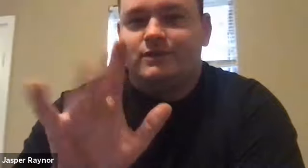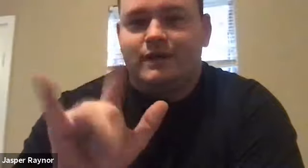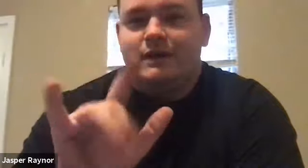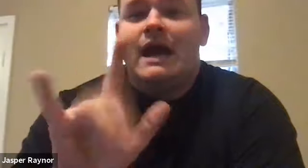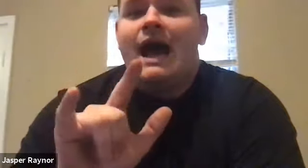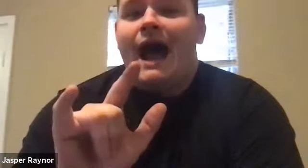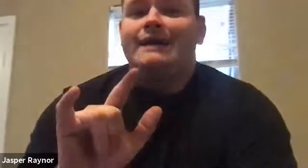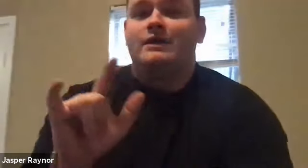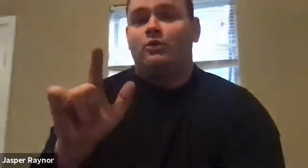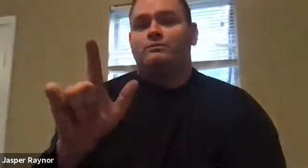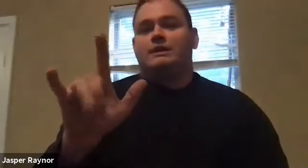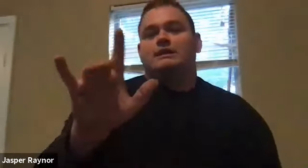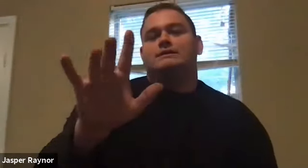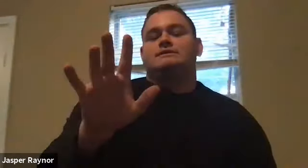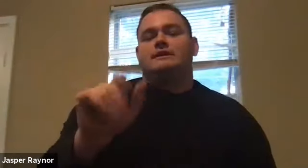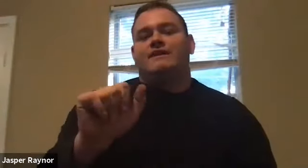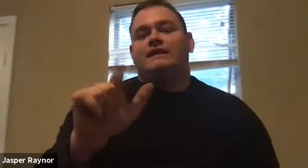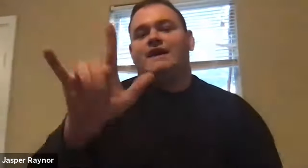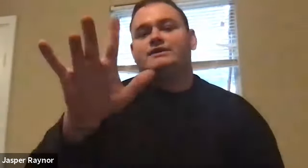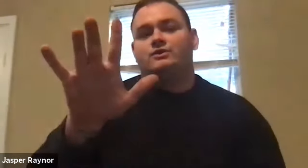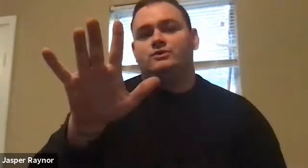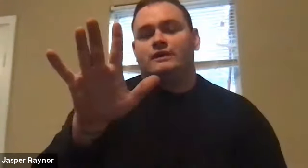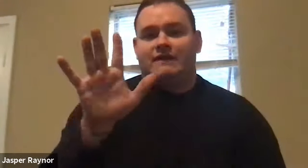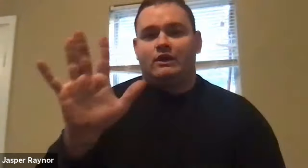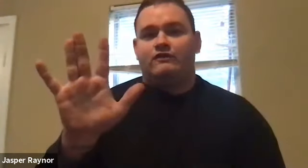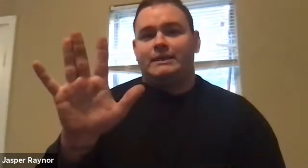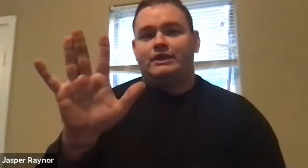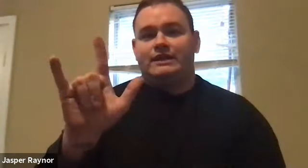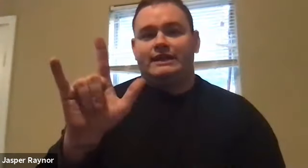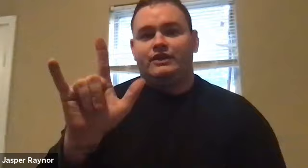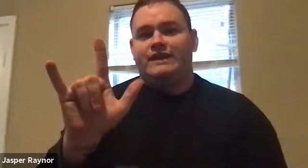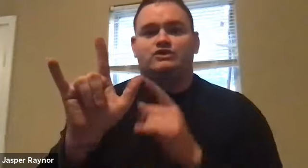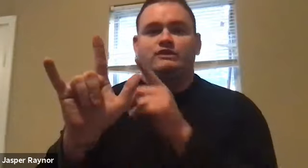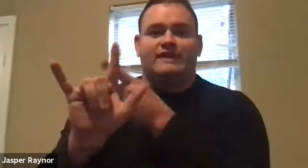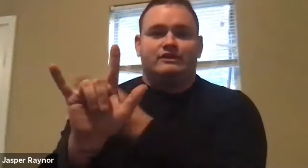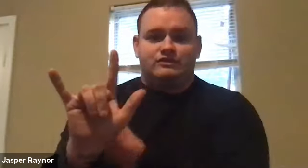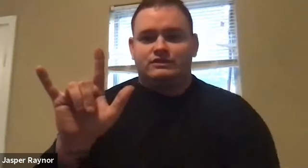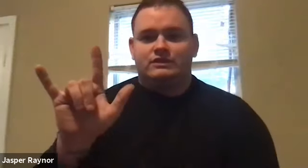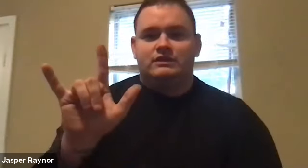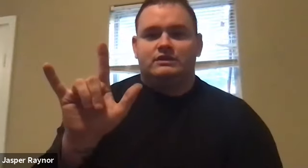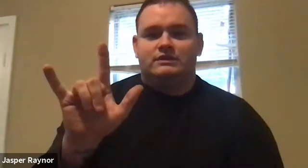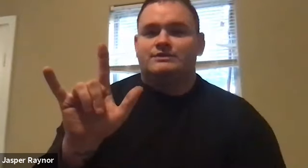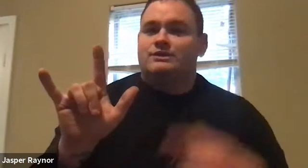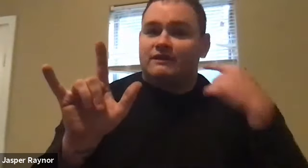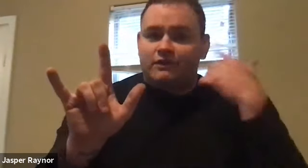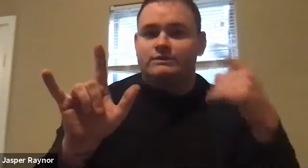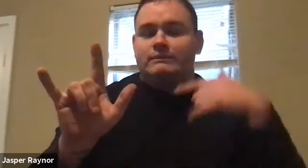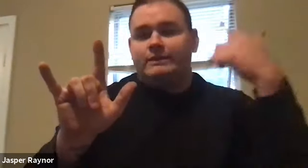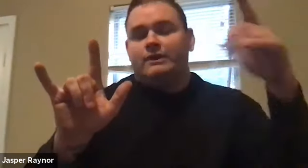it. I don't, because if I go from here to here, that's 3 fingers. So it's confusing to me when I